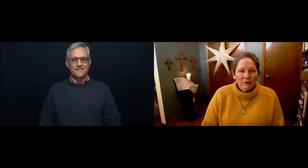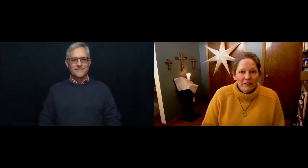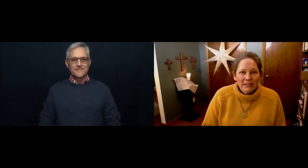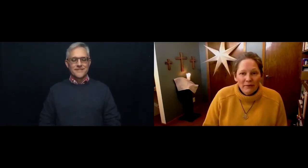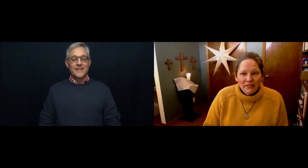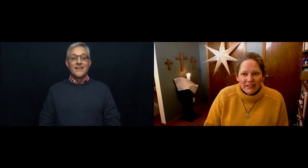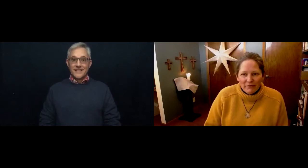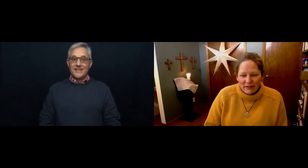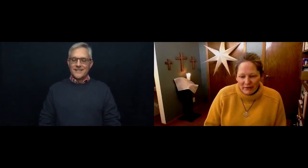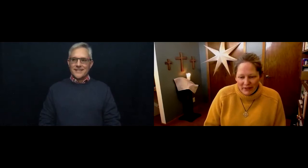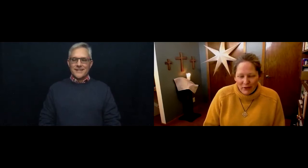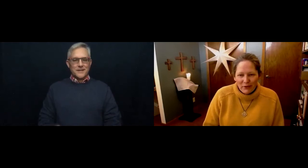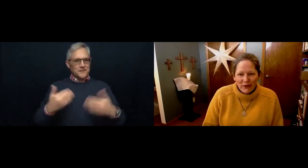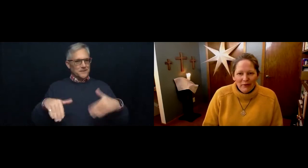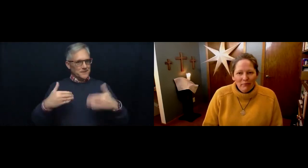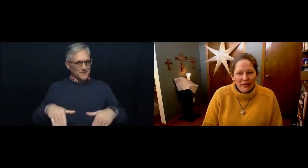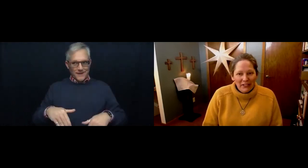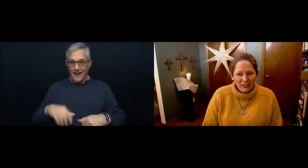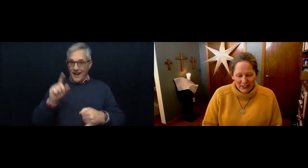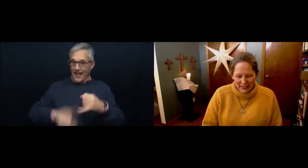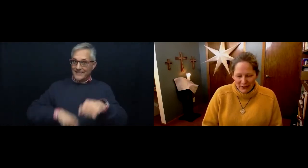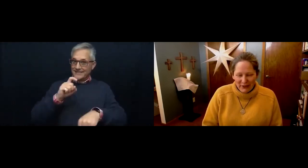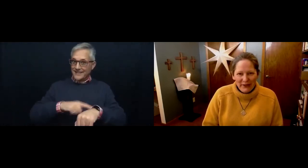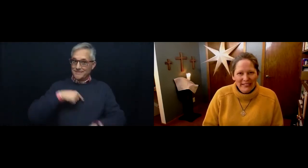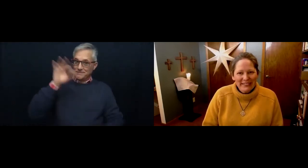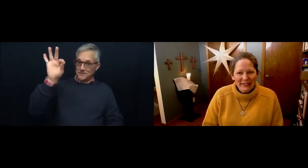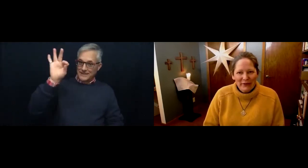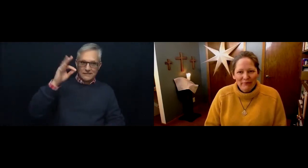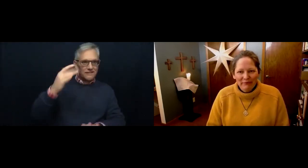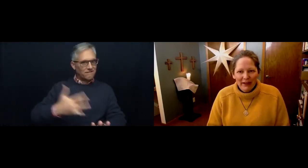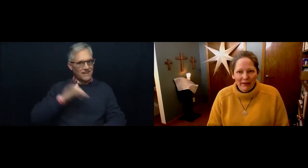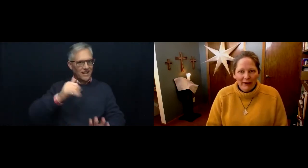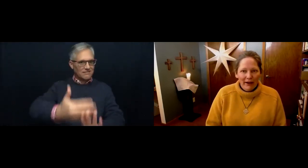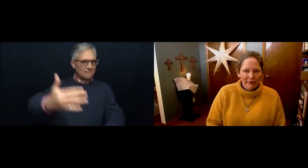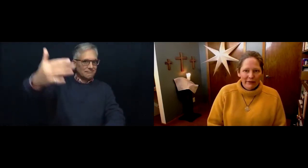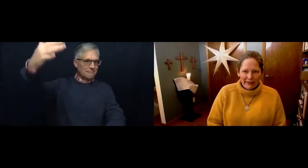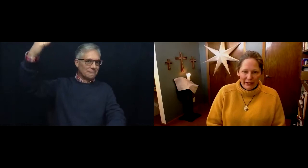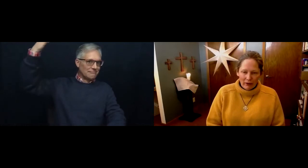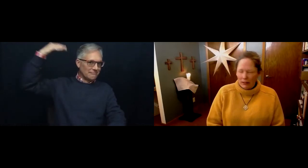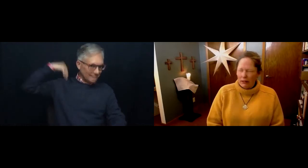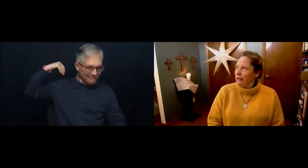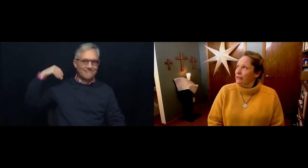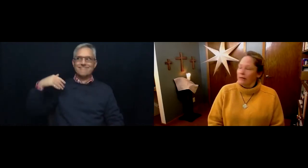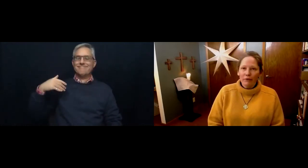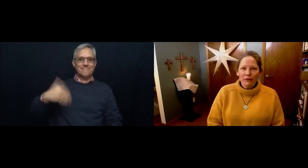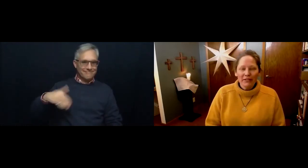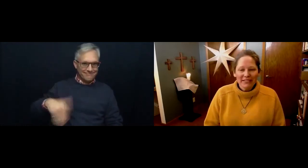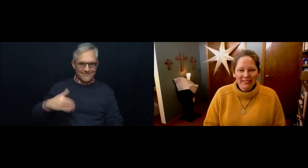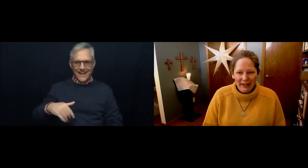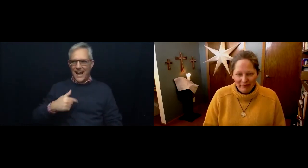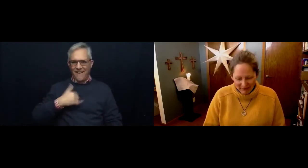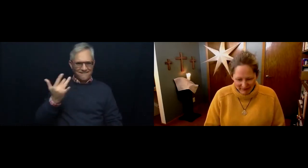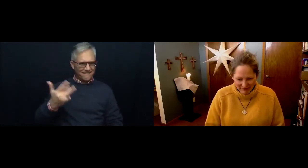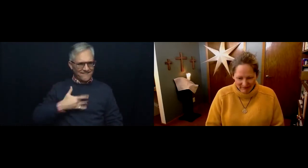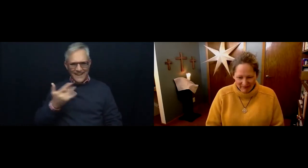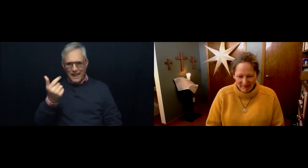Well, it's been a long time since I've been with you and preached, so it's kind of been like, how do I do this